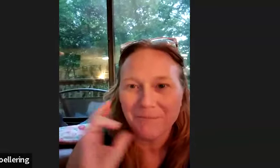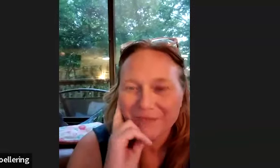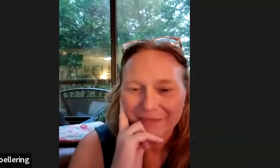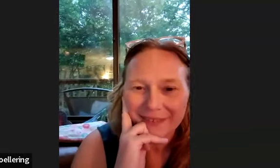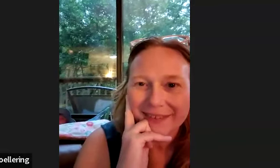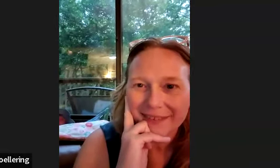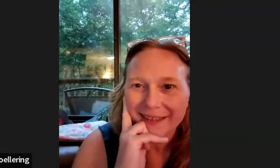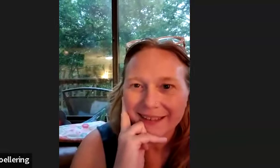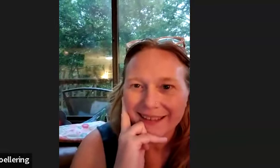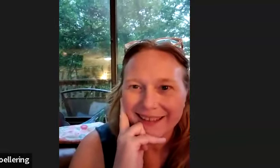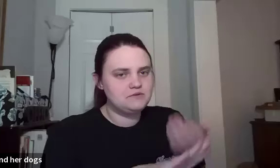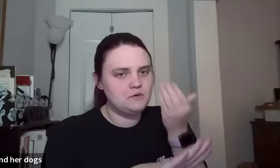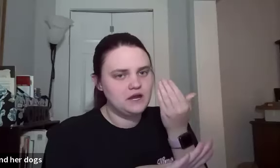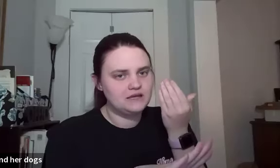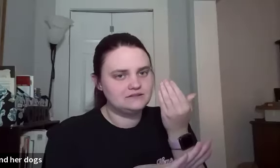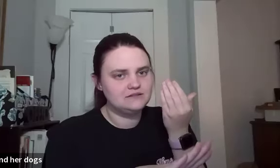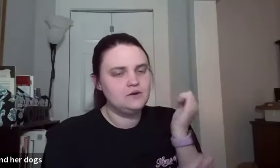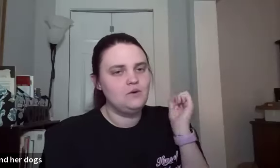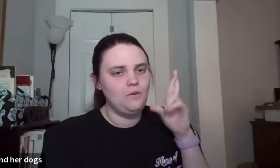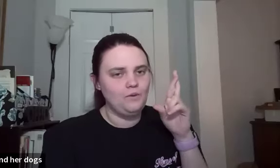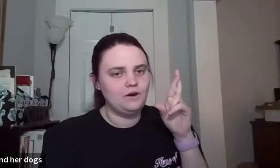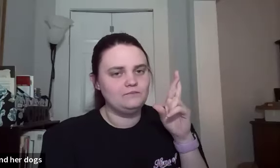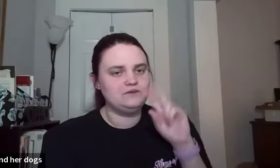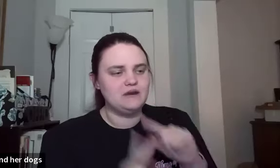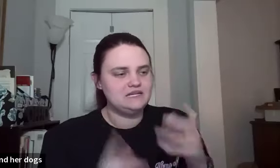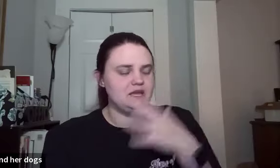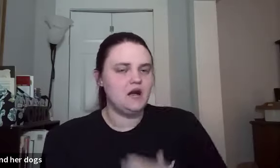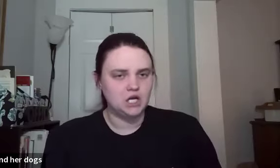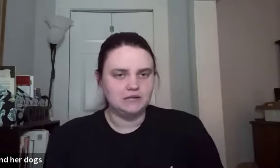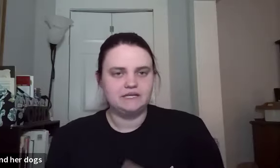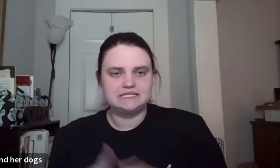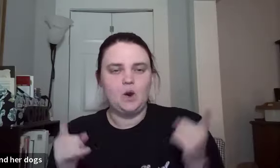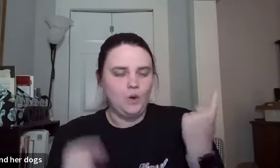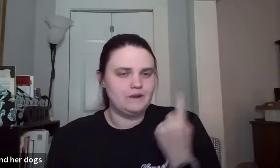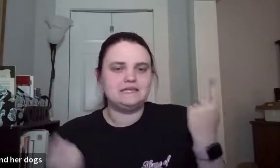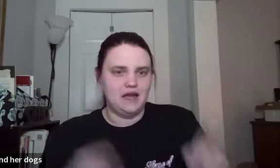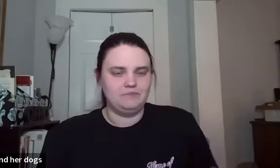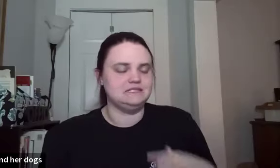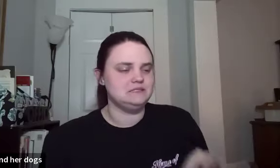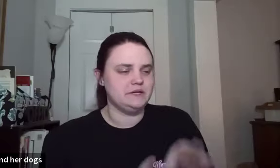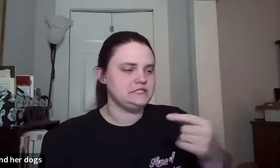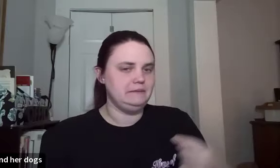be warned, either eat a snack beforehand or be ready to be hungry because it always happens, especially to